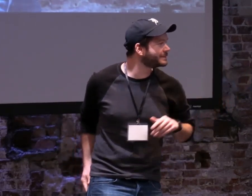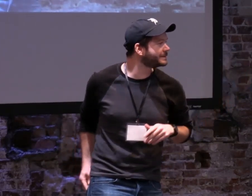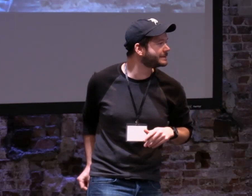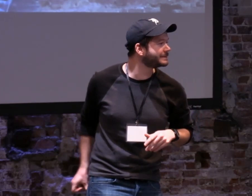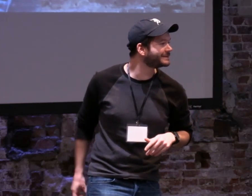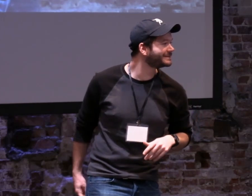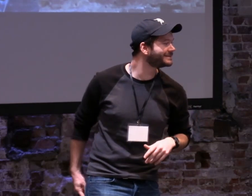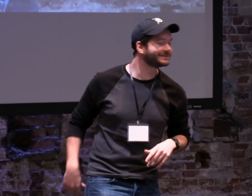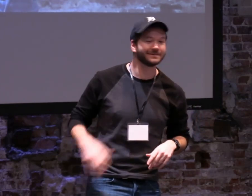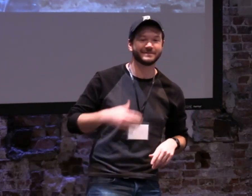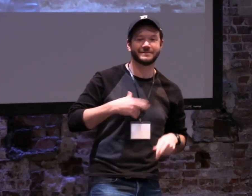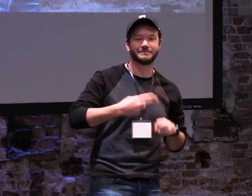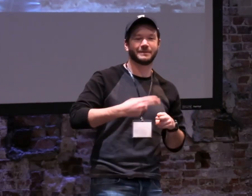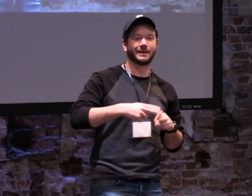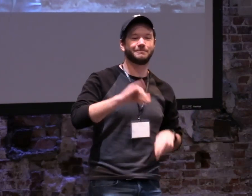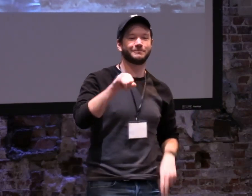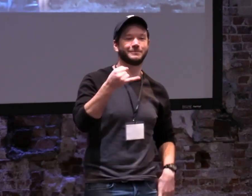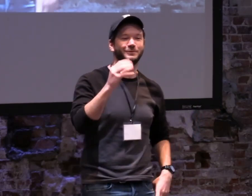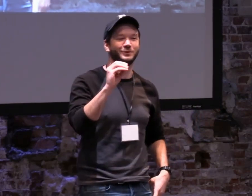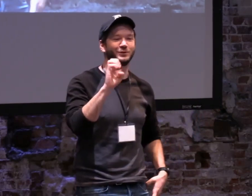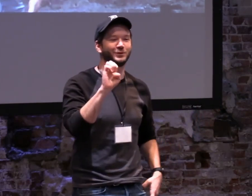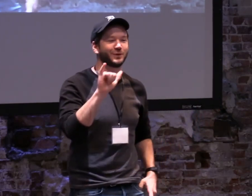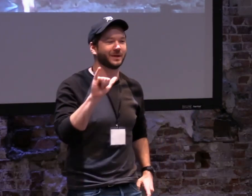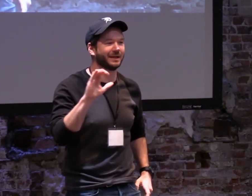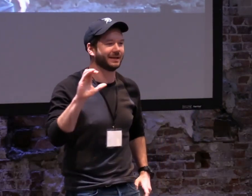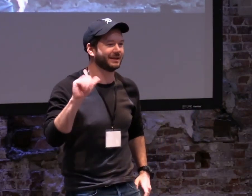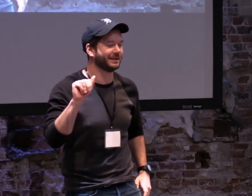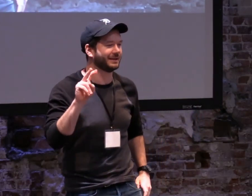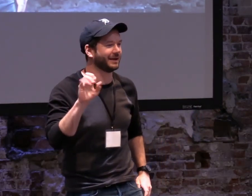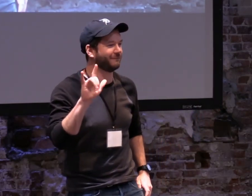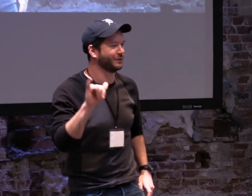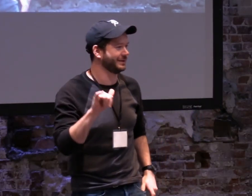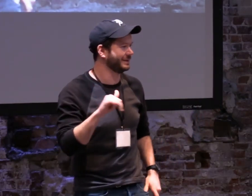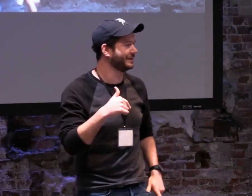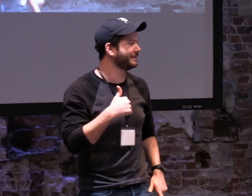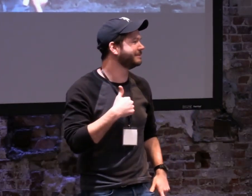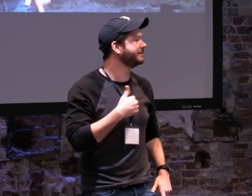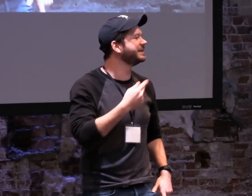Hi, all you beautiful people out there. I'm Joey Cavalry.